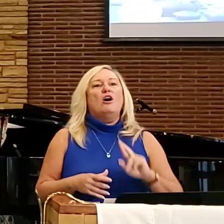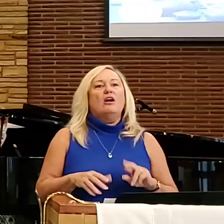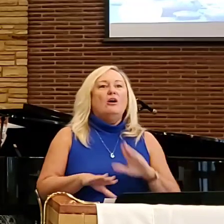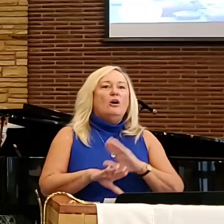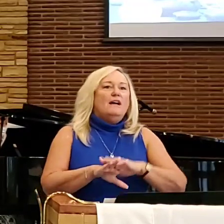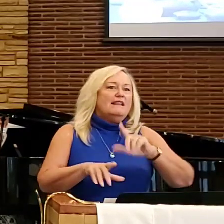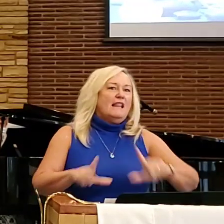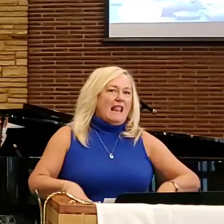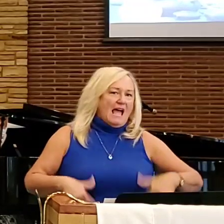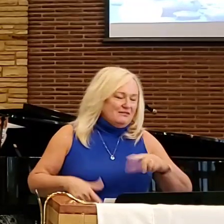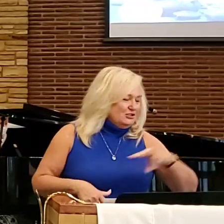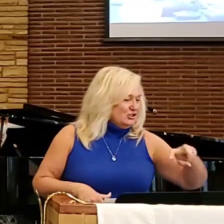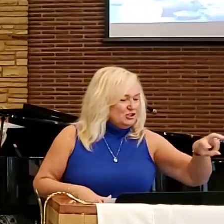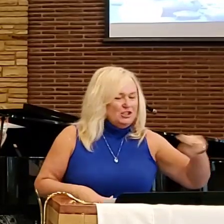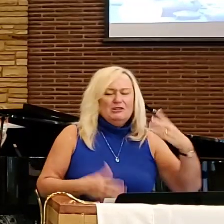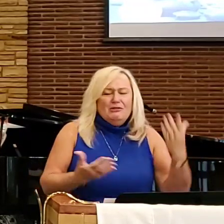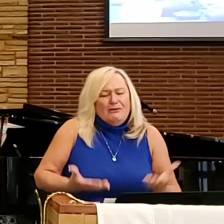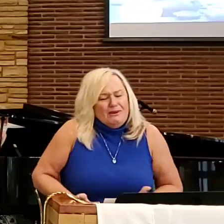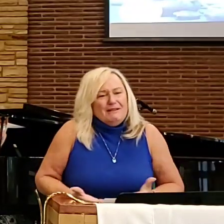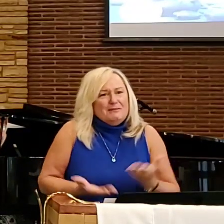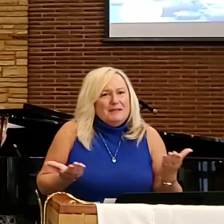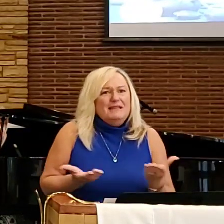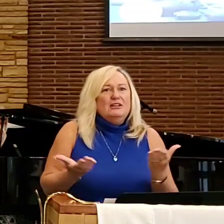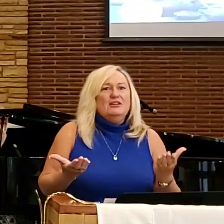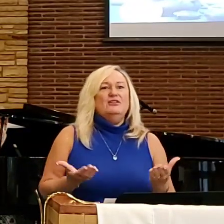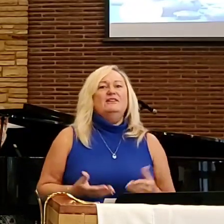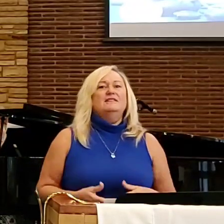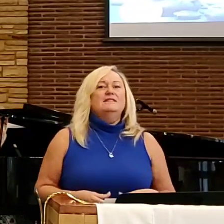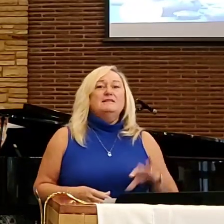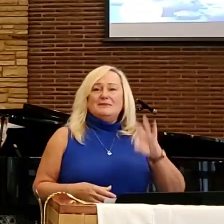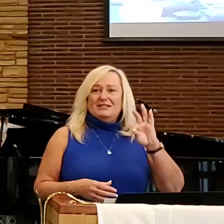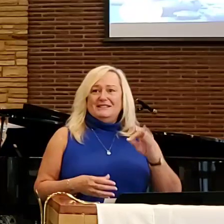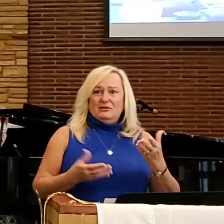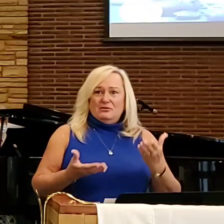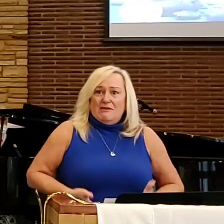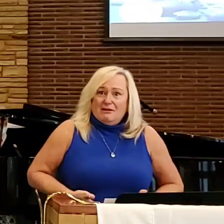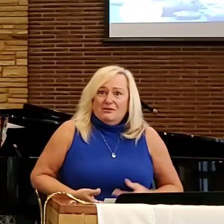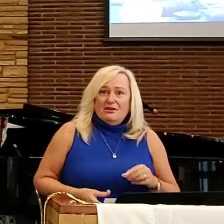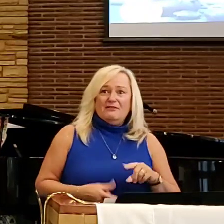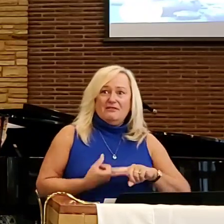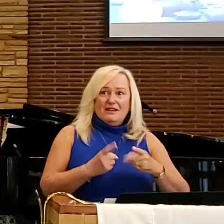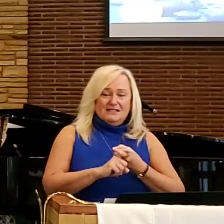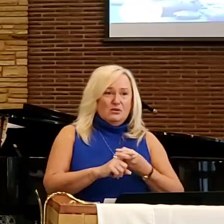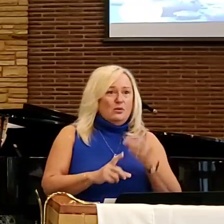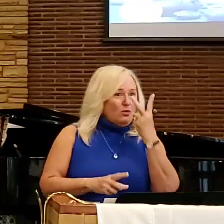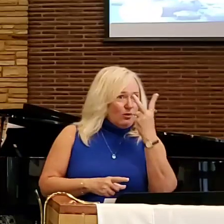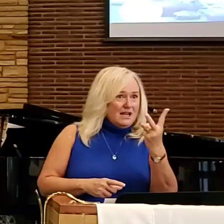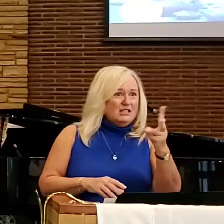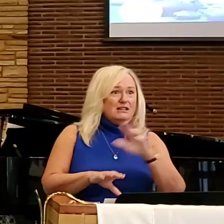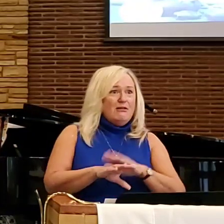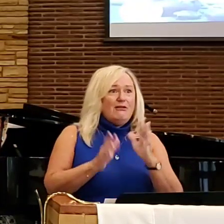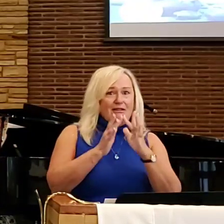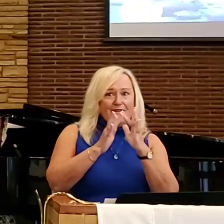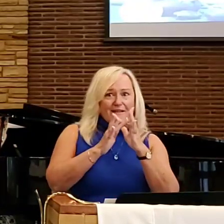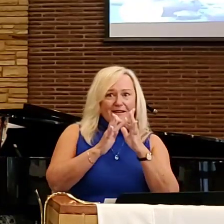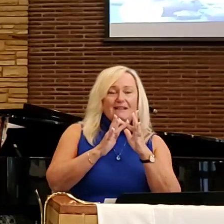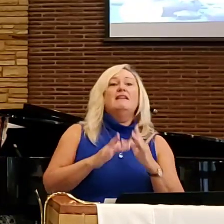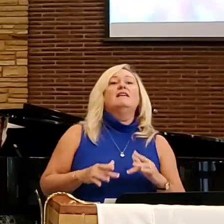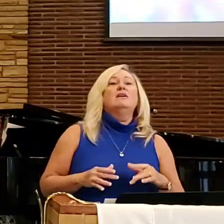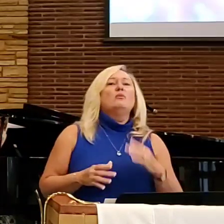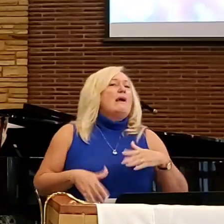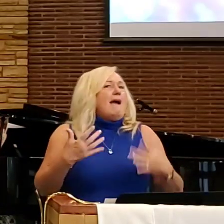are on life's journey, you are welcome here. A special welcome to our friends watching online. We